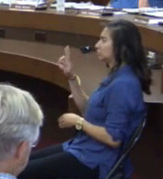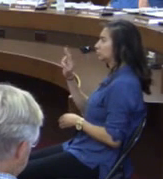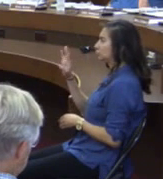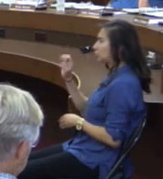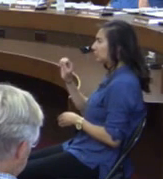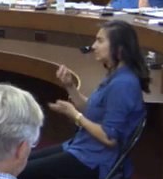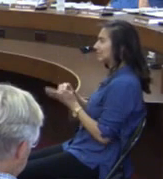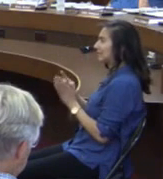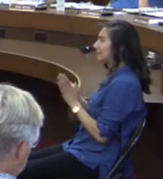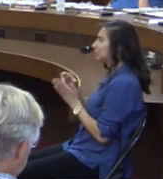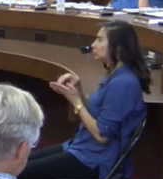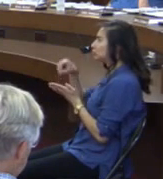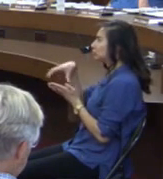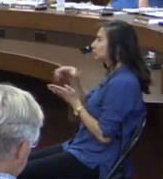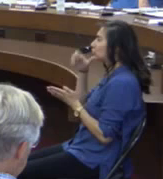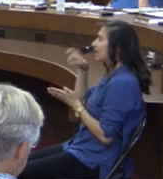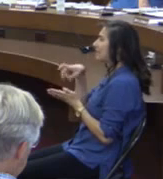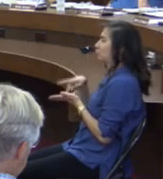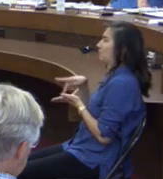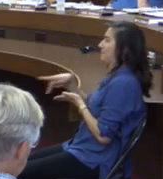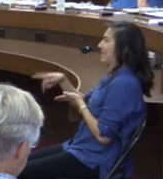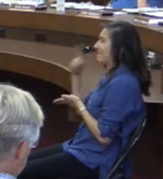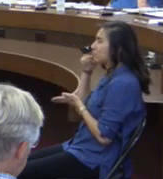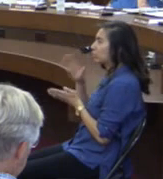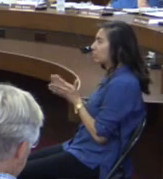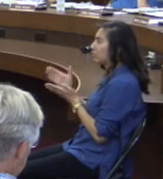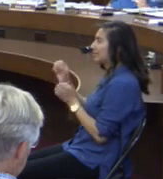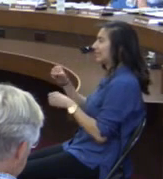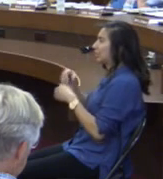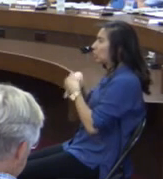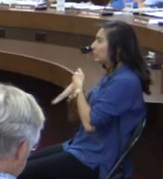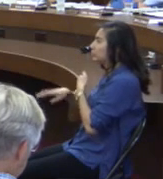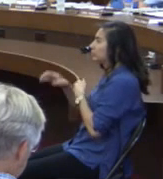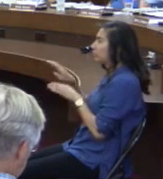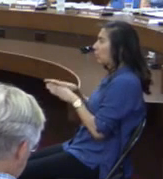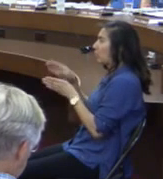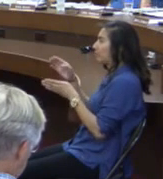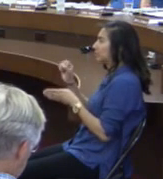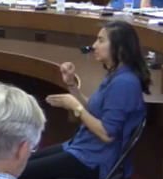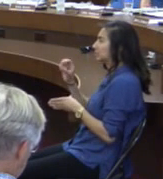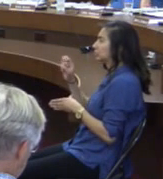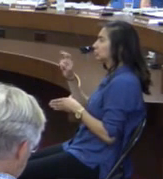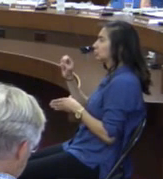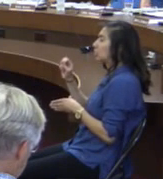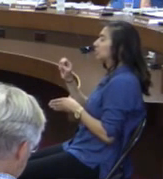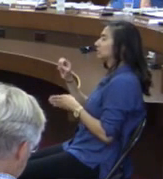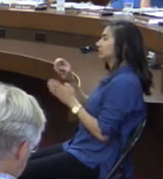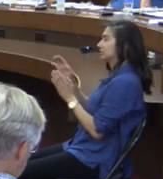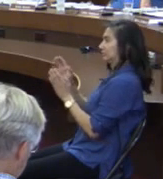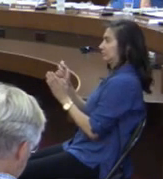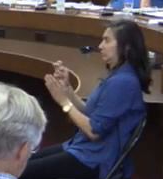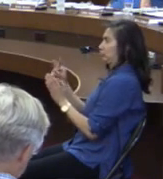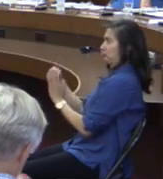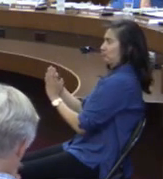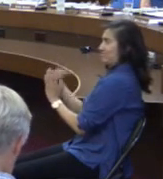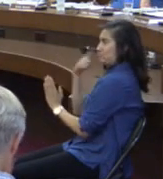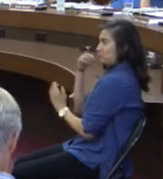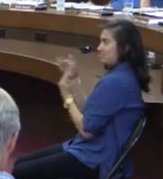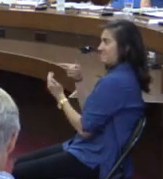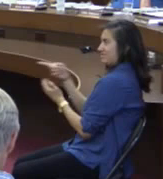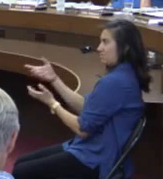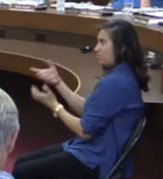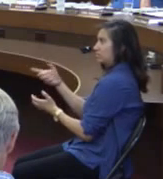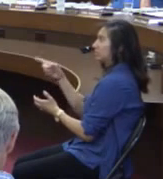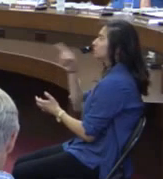have to pay for the textbook. They can just go on to the open source site and read what they need to read. So he was instrumental